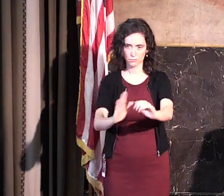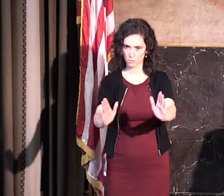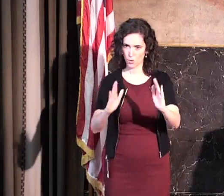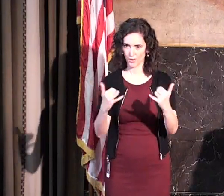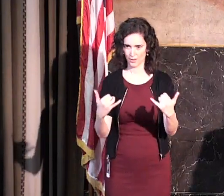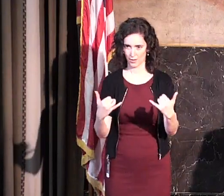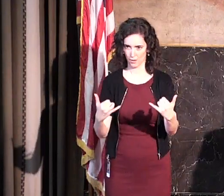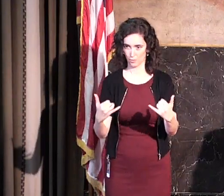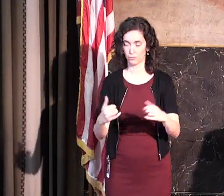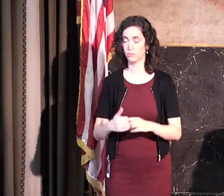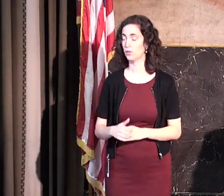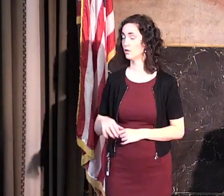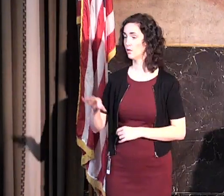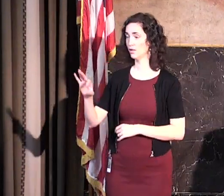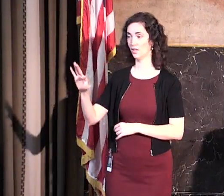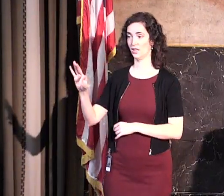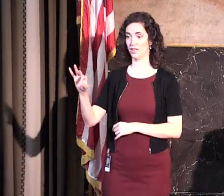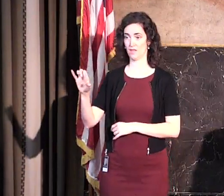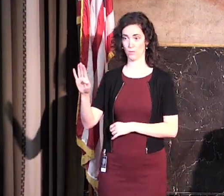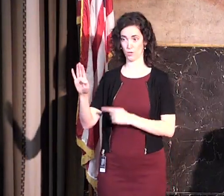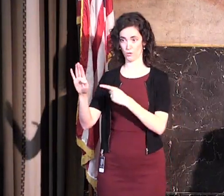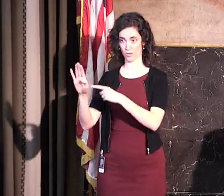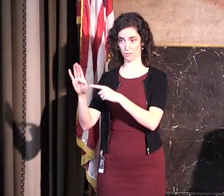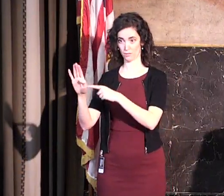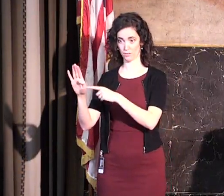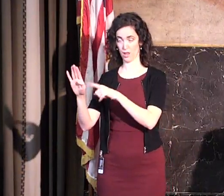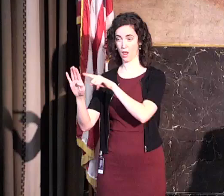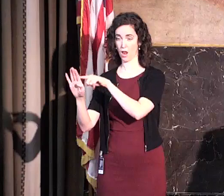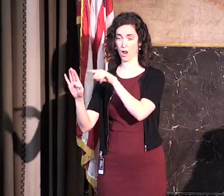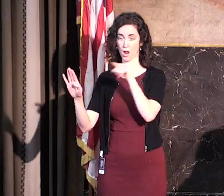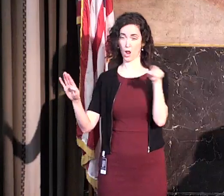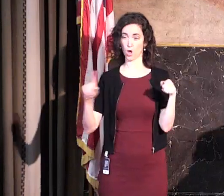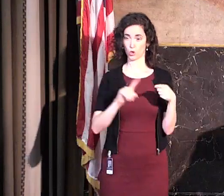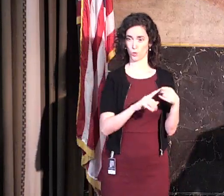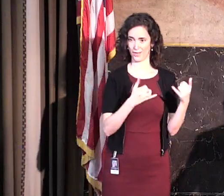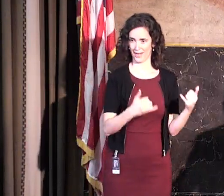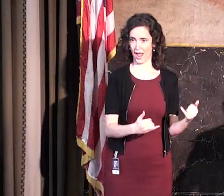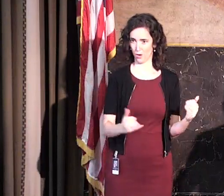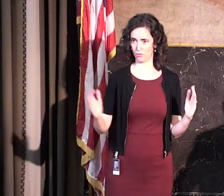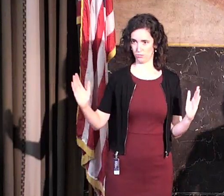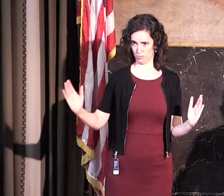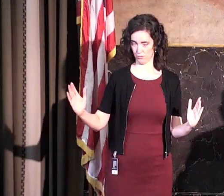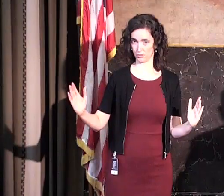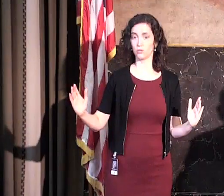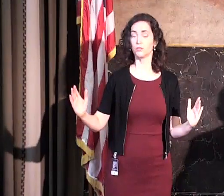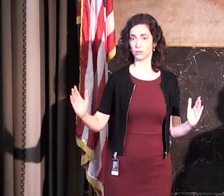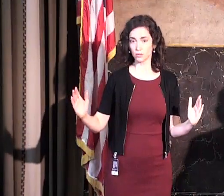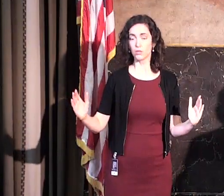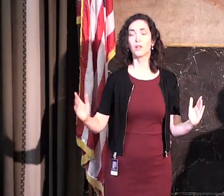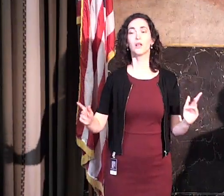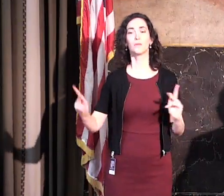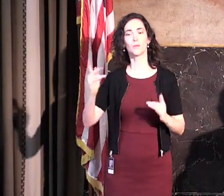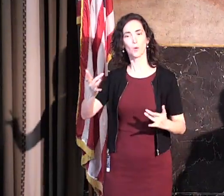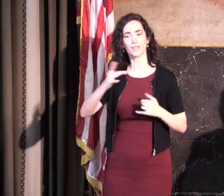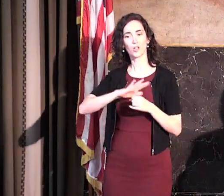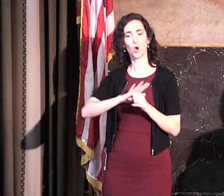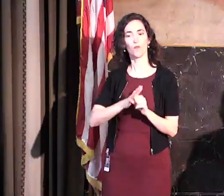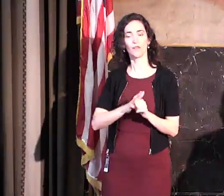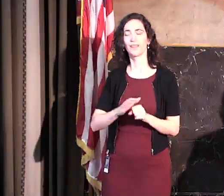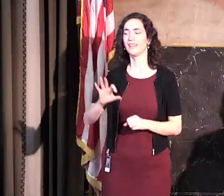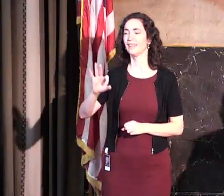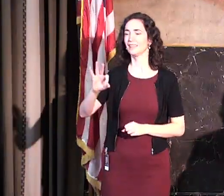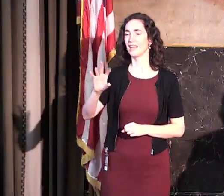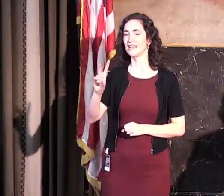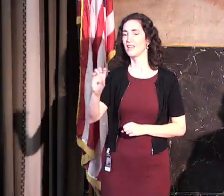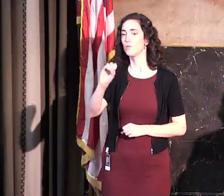year, 97% of cases and deaths have been in individuals who are not vaccinated.